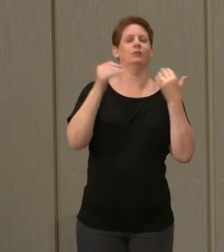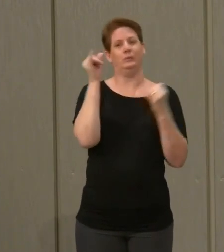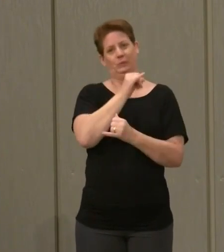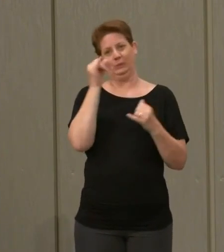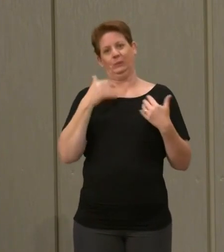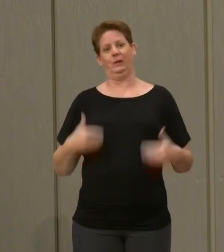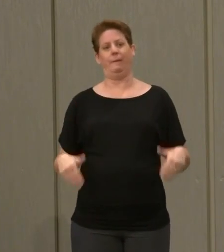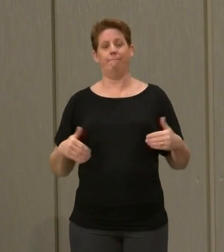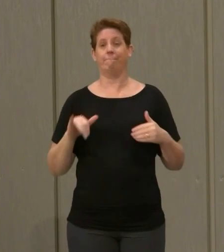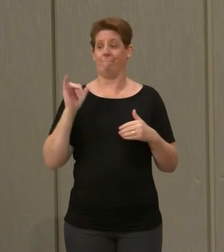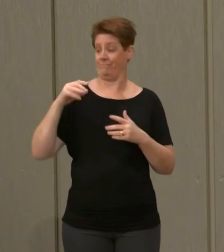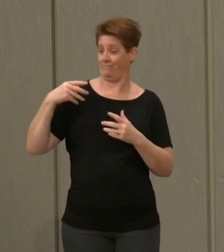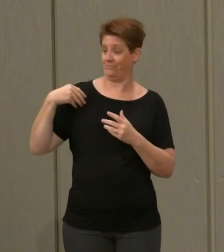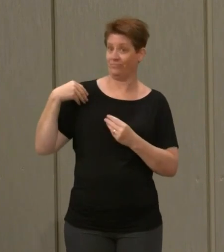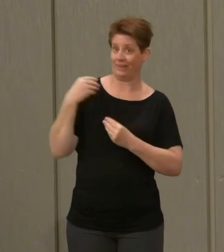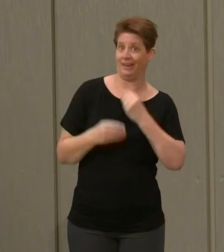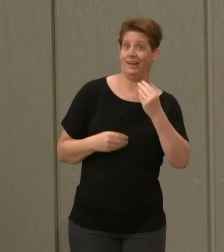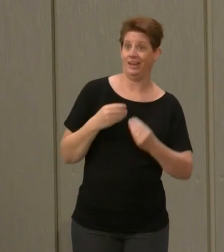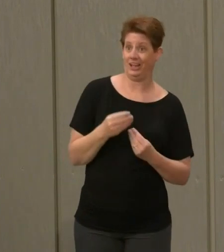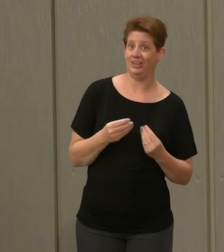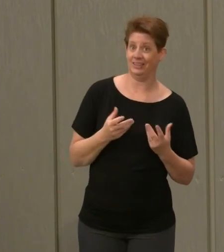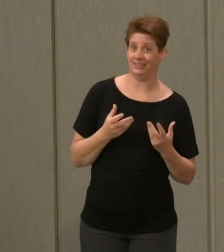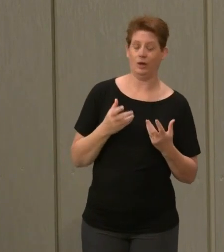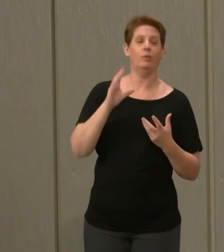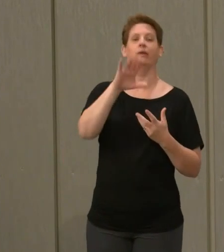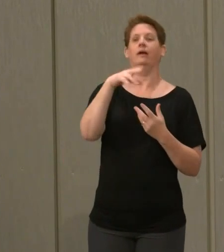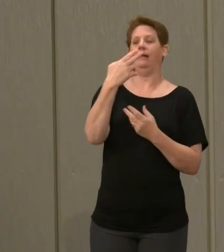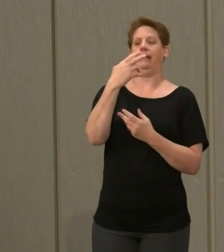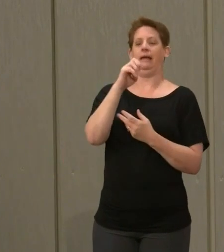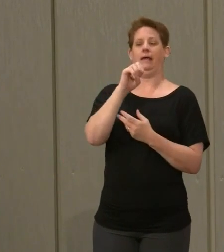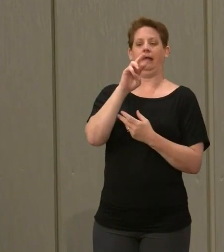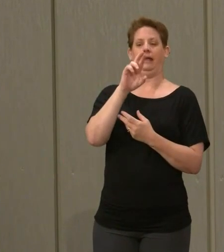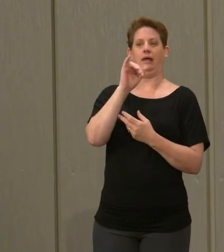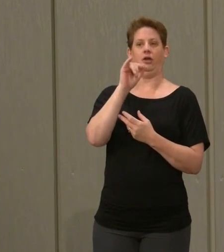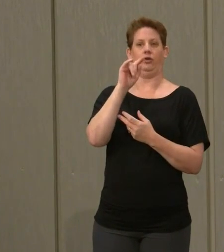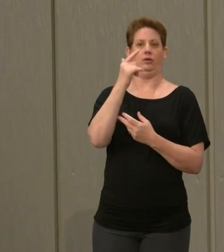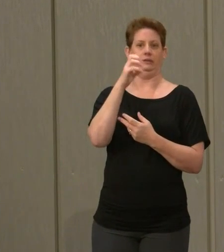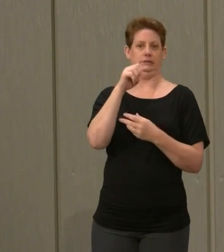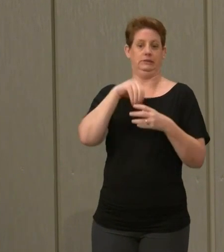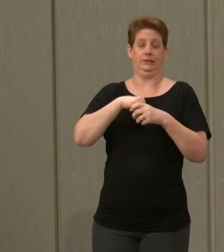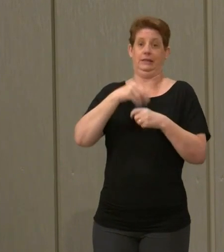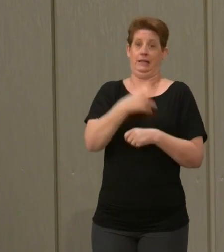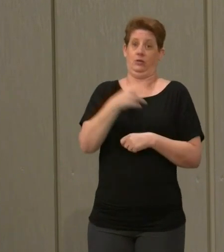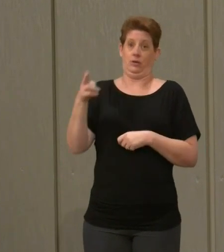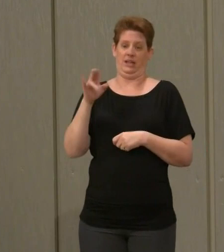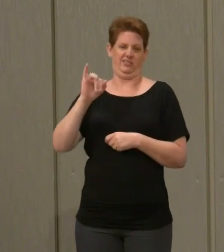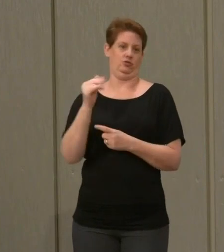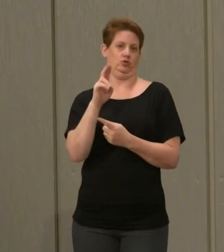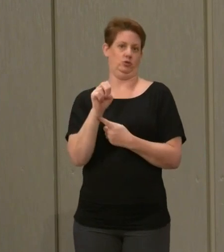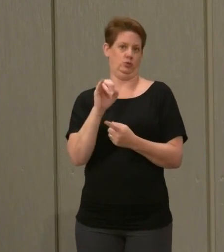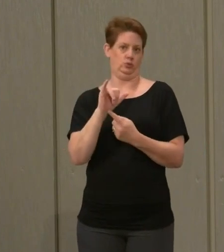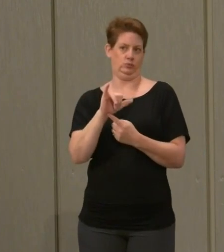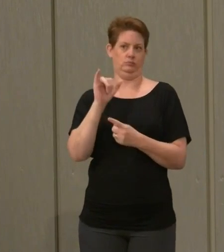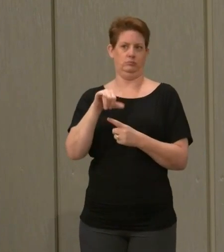Of course, the Heritage is going to be at Hilton Head in June, and that's going to be unforgettable as well.